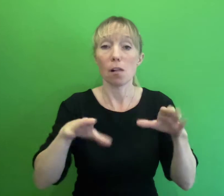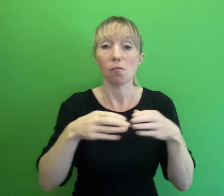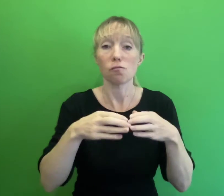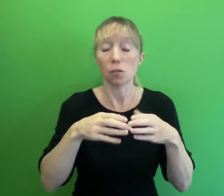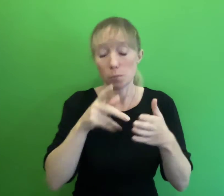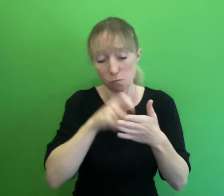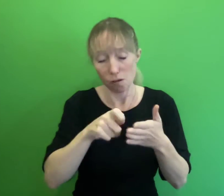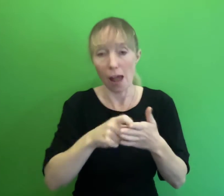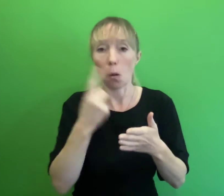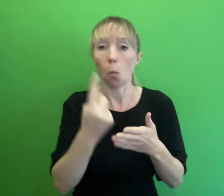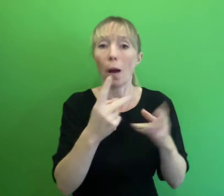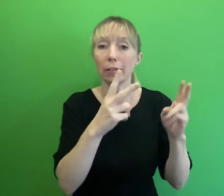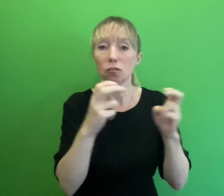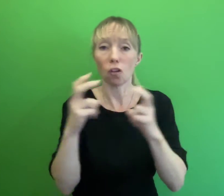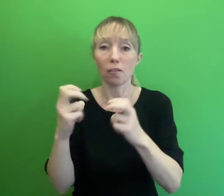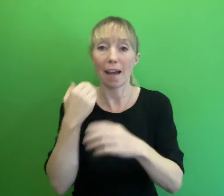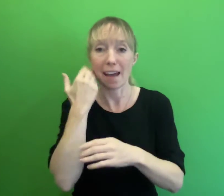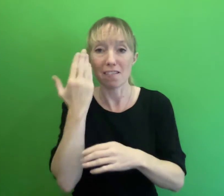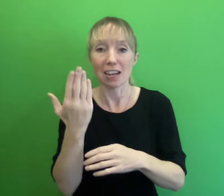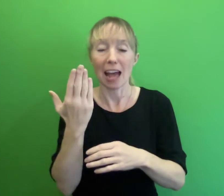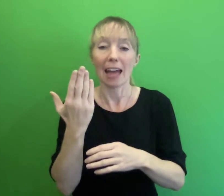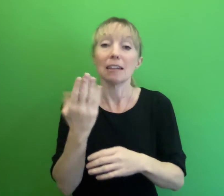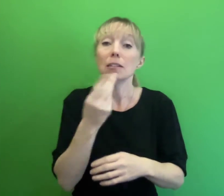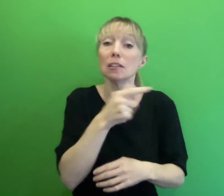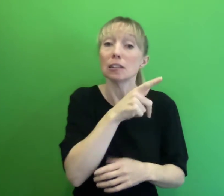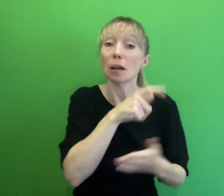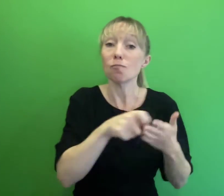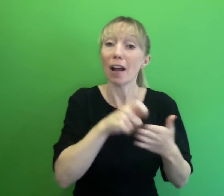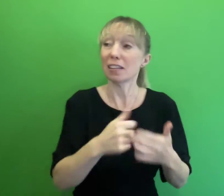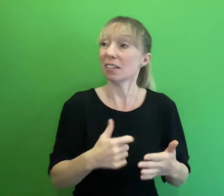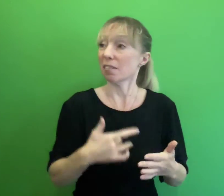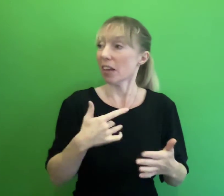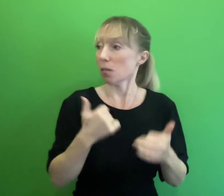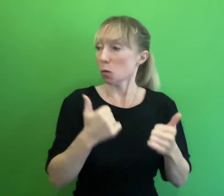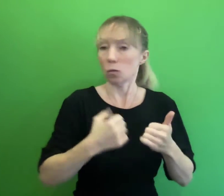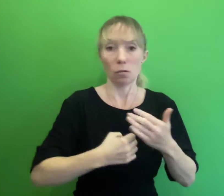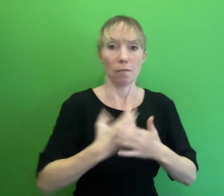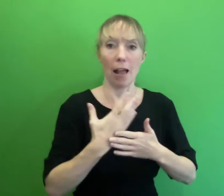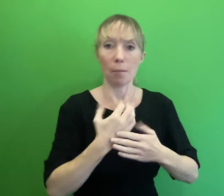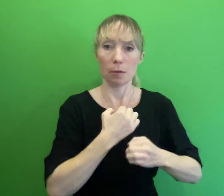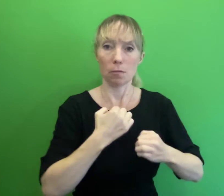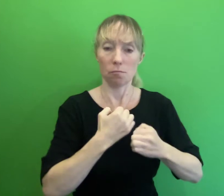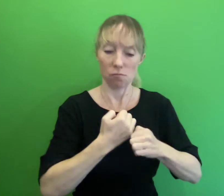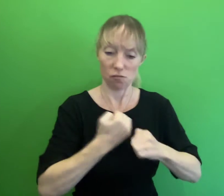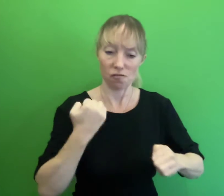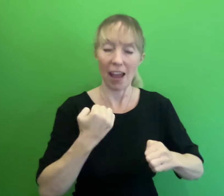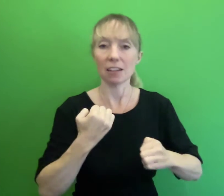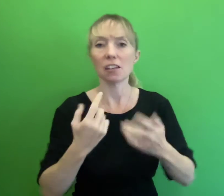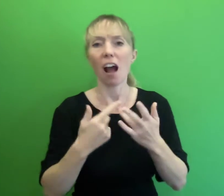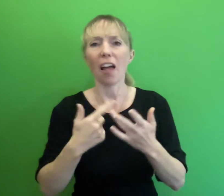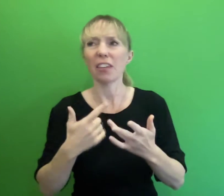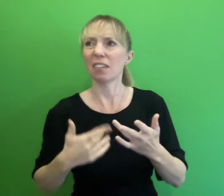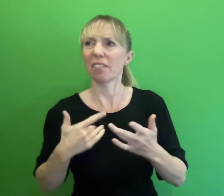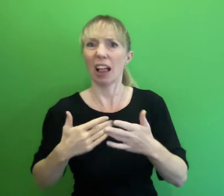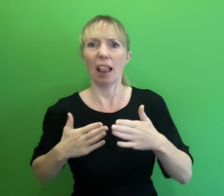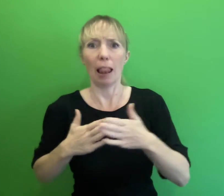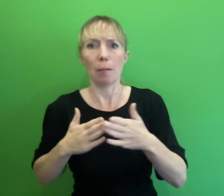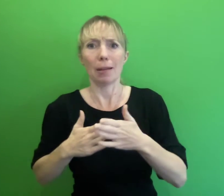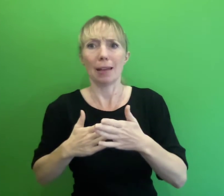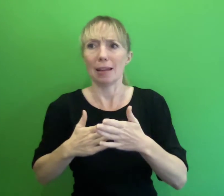and stretch, whereas for others, they felt unable to work and develop in the areas they most wanted to. This issue